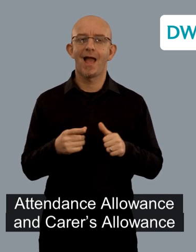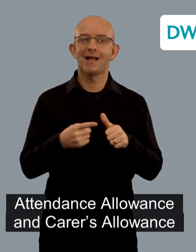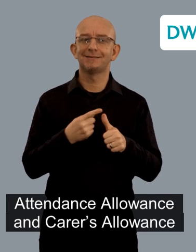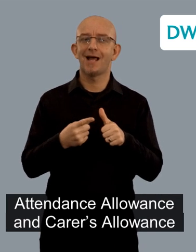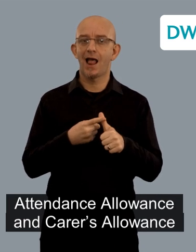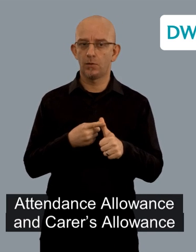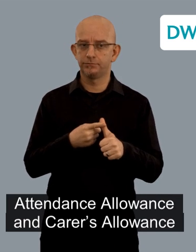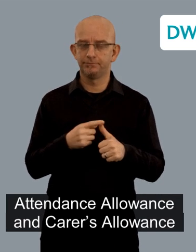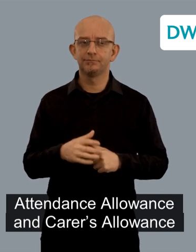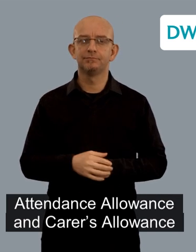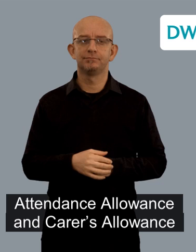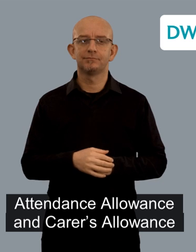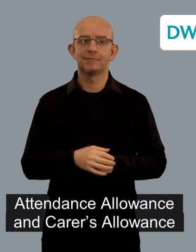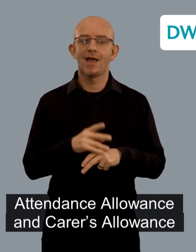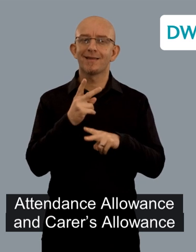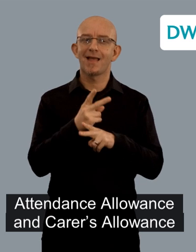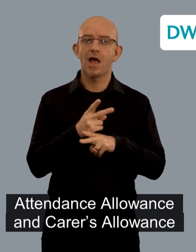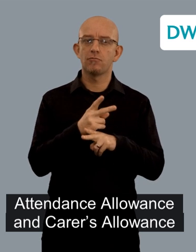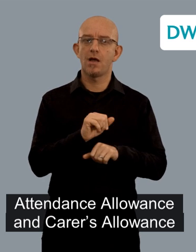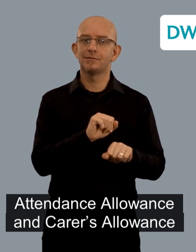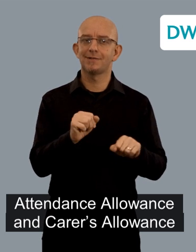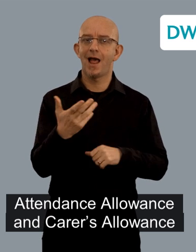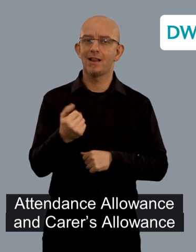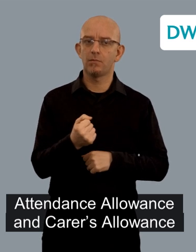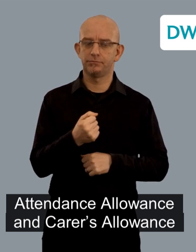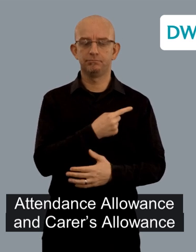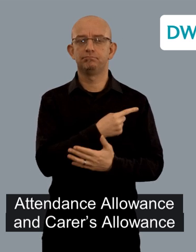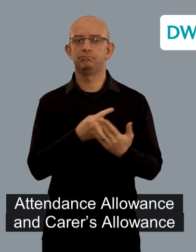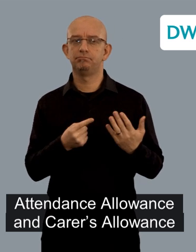Attendance allowance. And carers allowance.